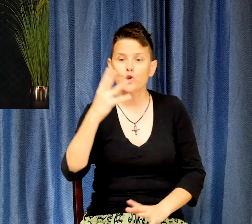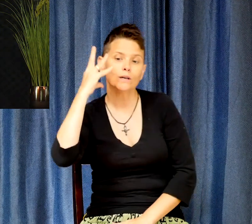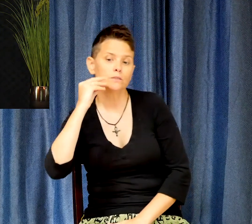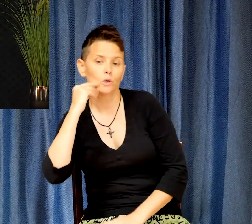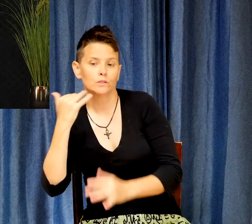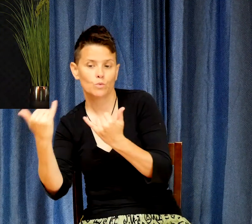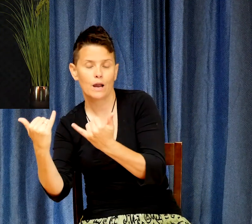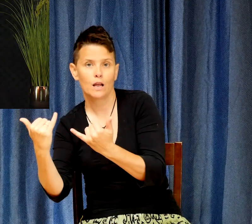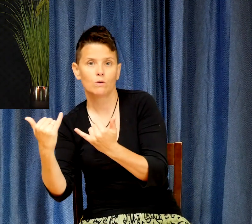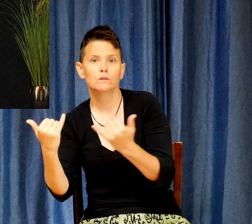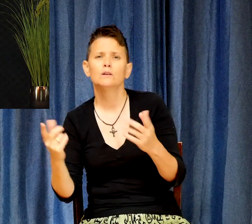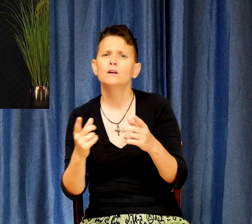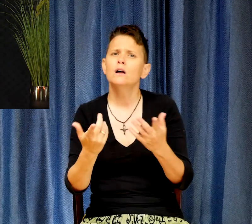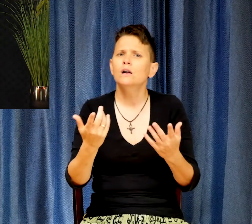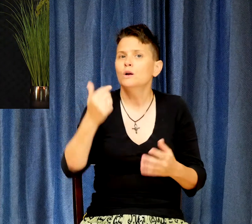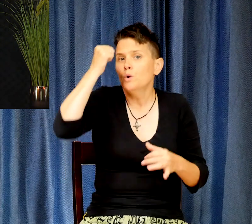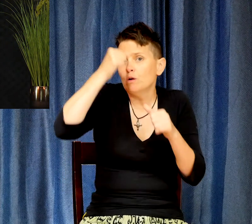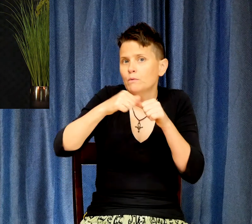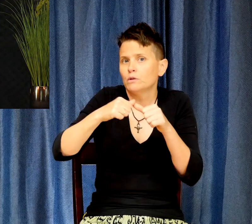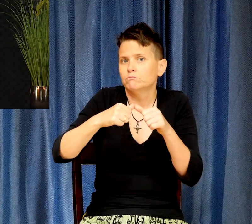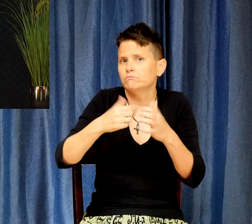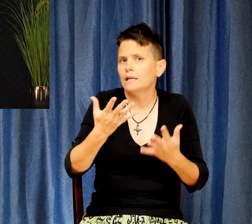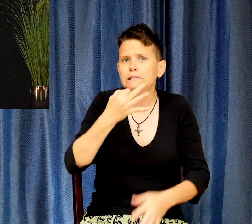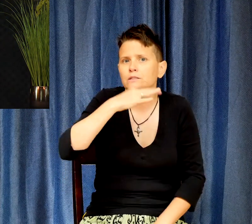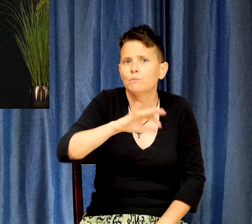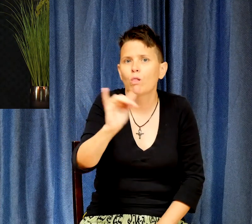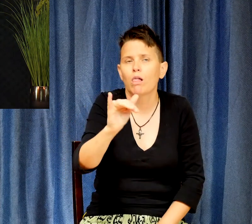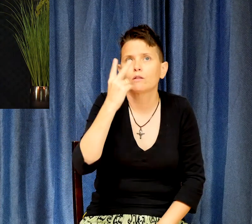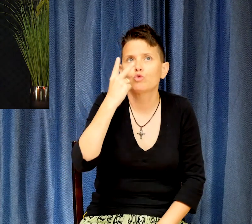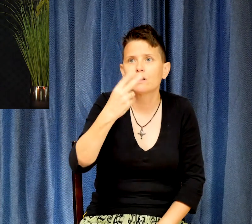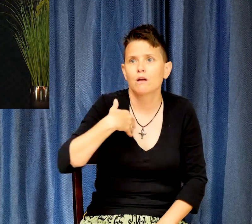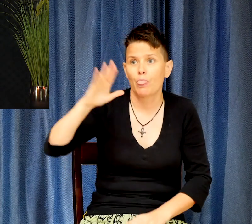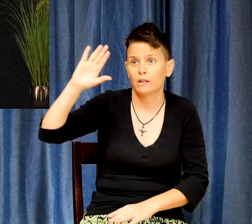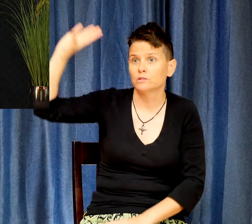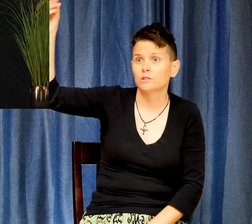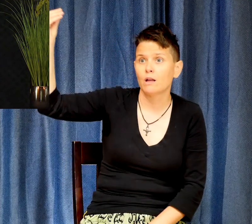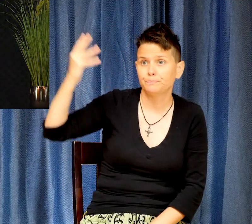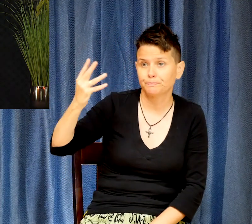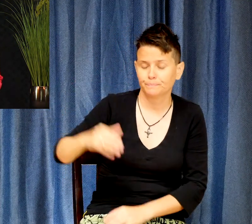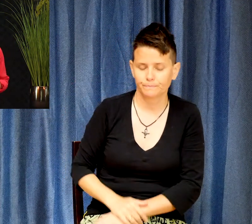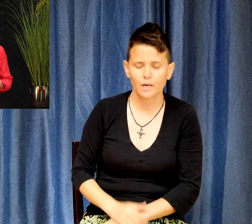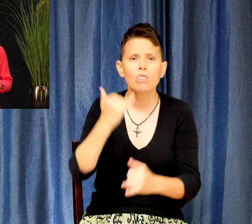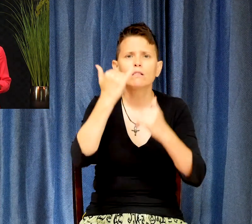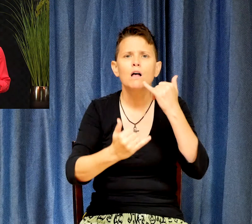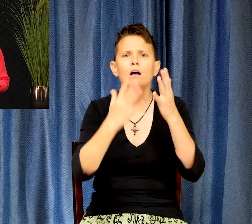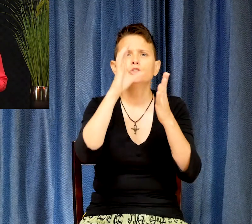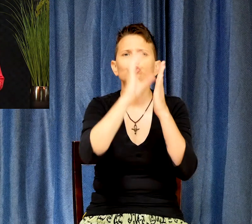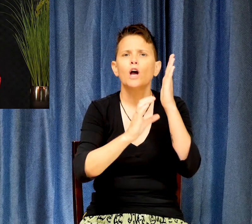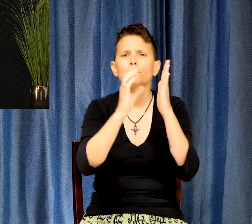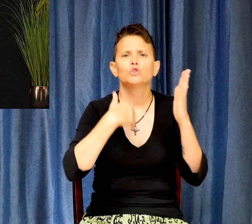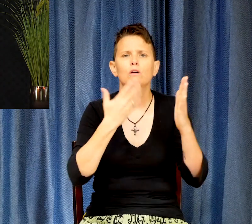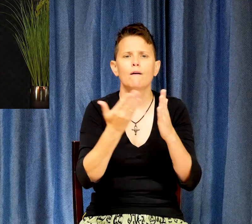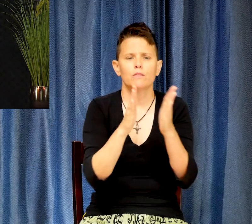as looking at the sun. In his final chapter of The Untethered Soul, Michael Singer